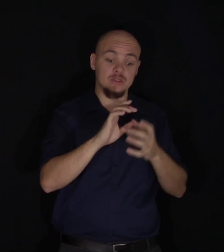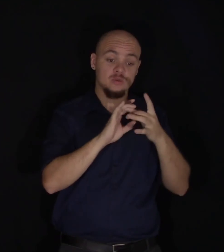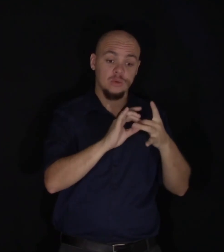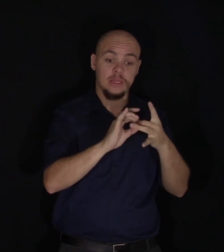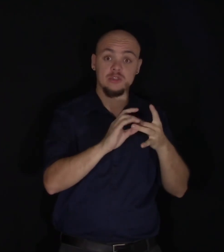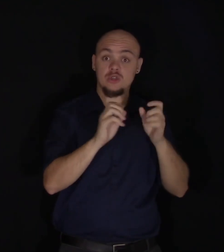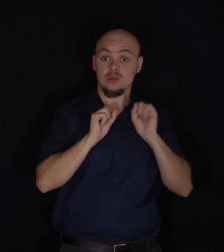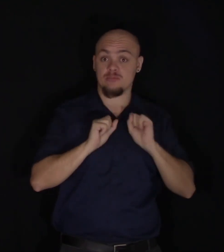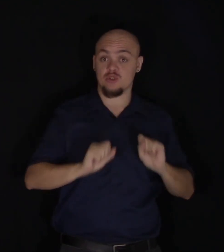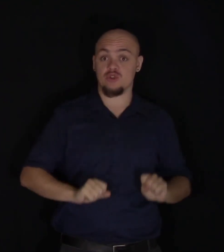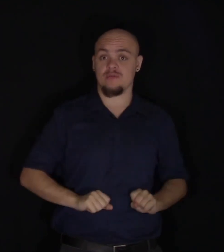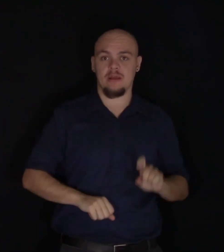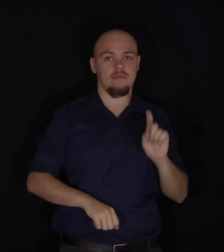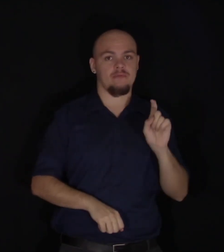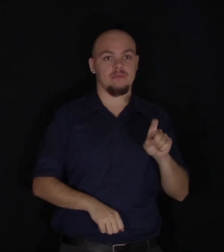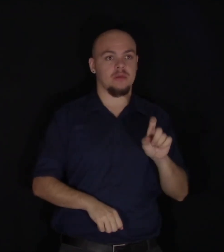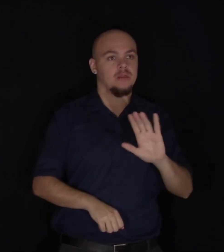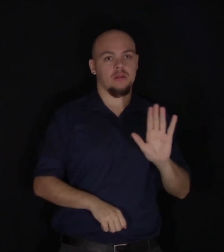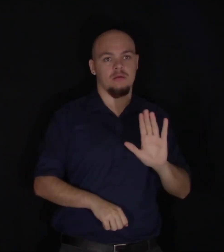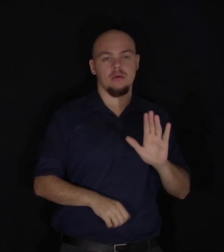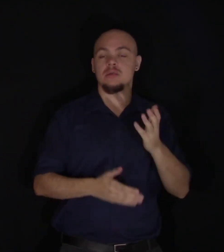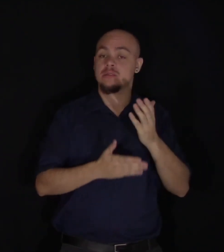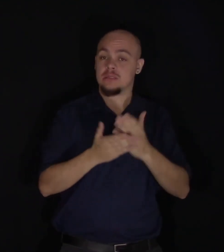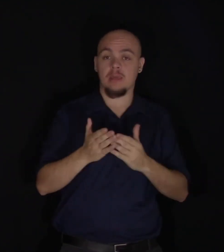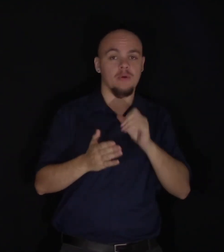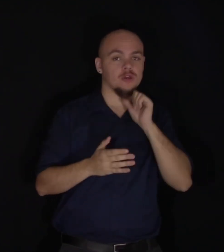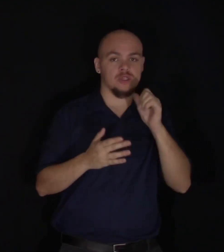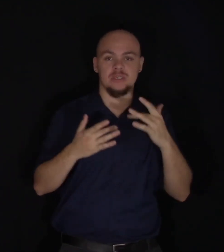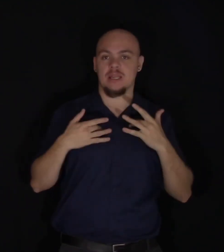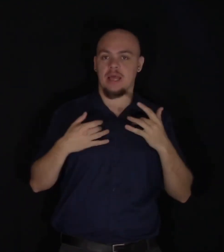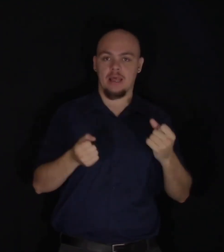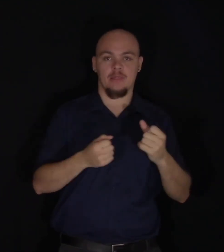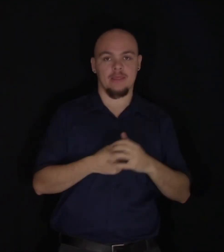survive. Some are just way too unhealthy.